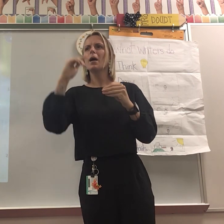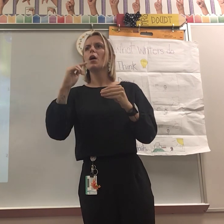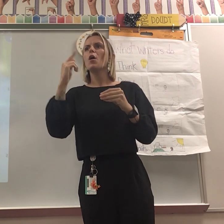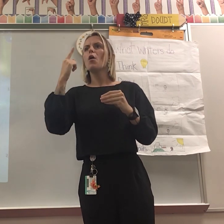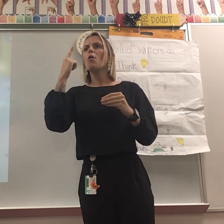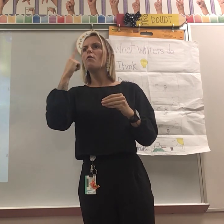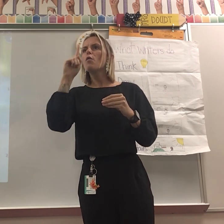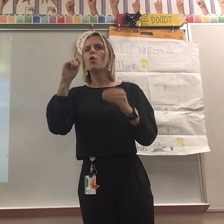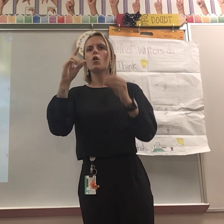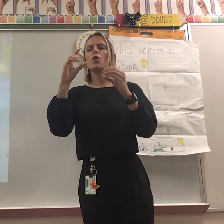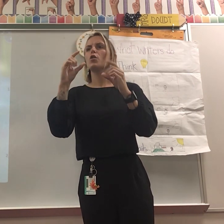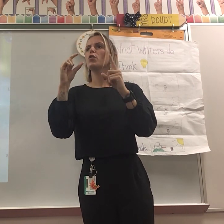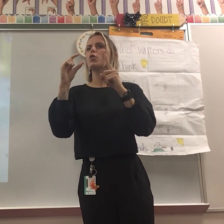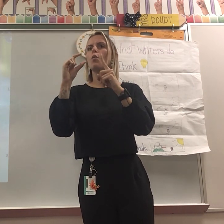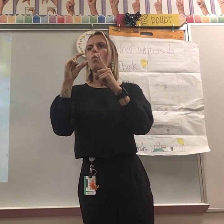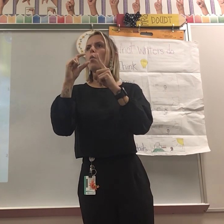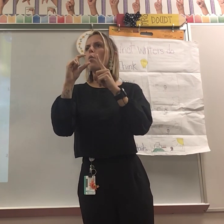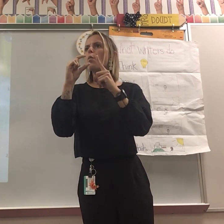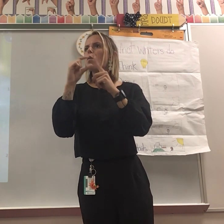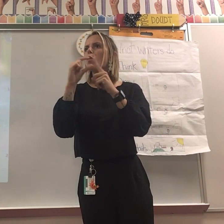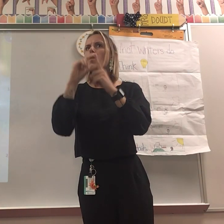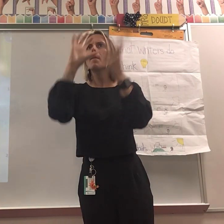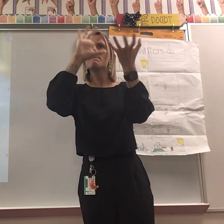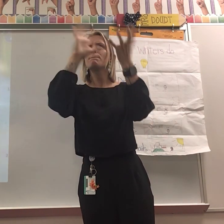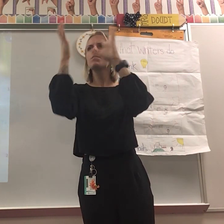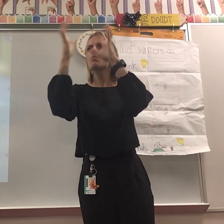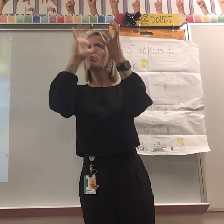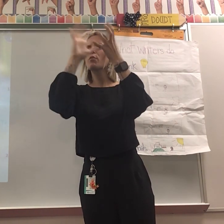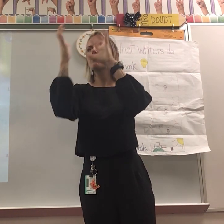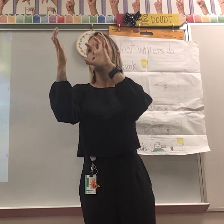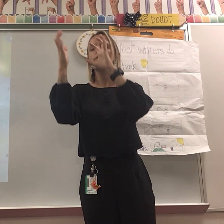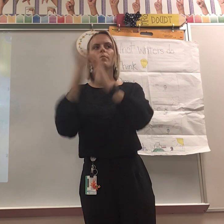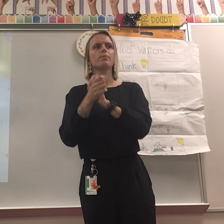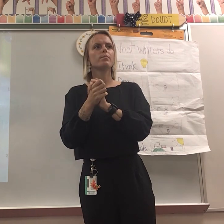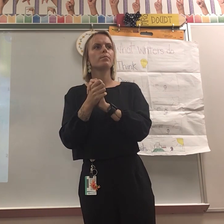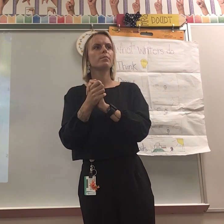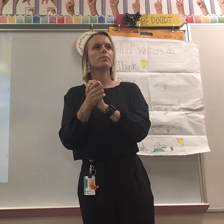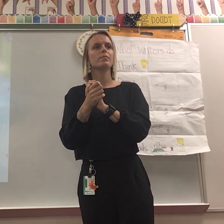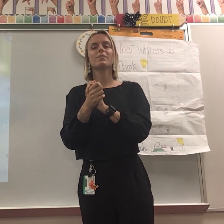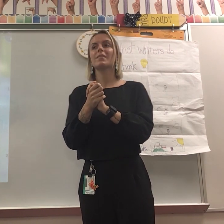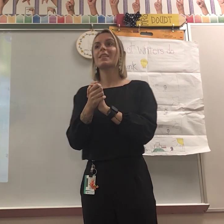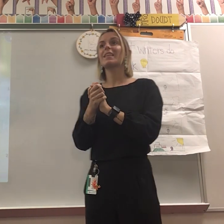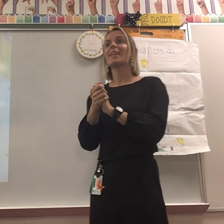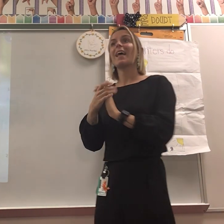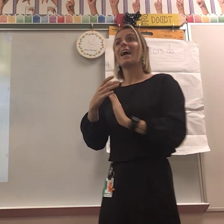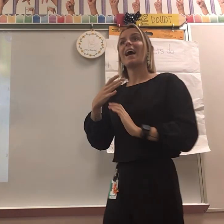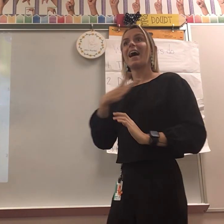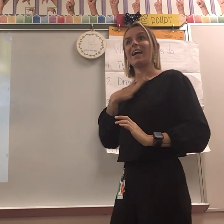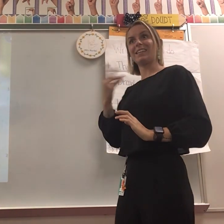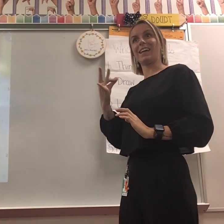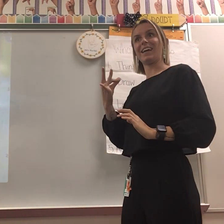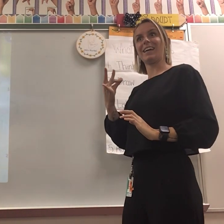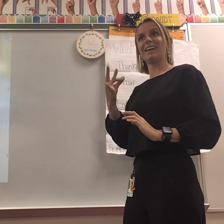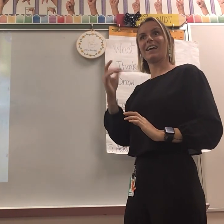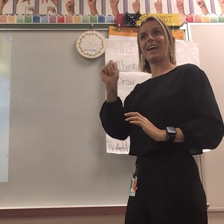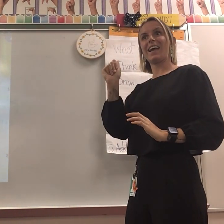someone have another word in their head? Janessa? Alike. Me too.